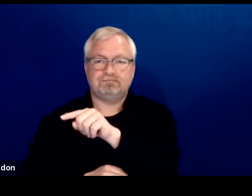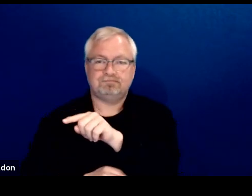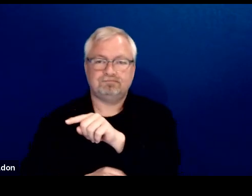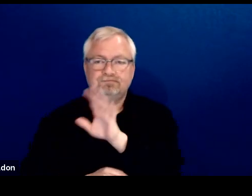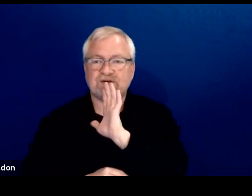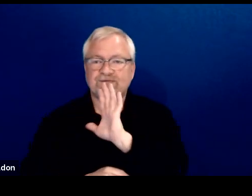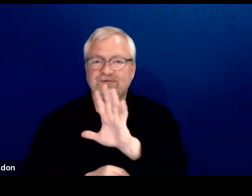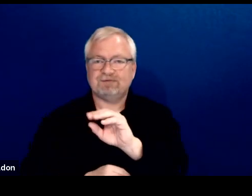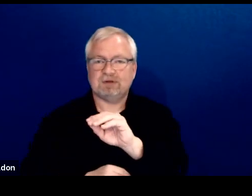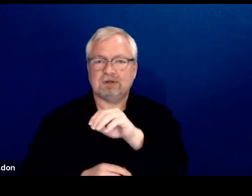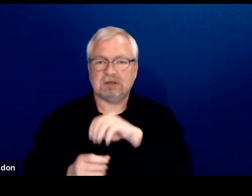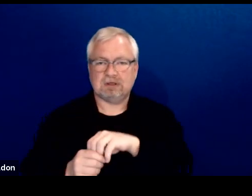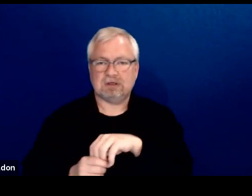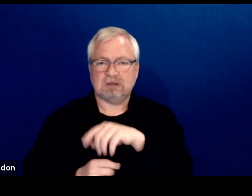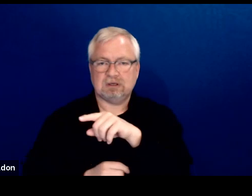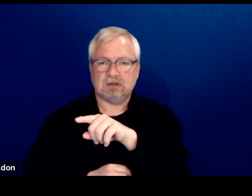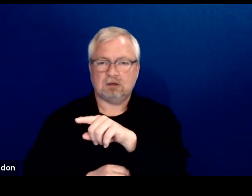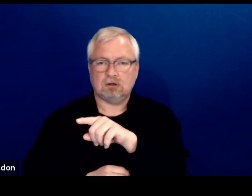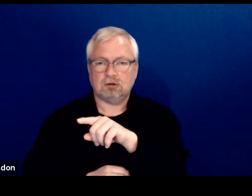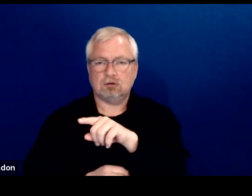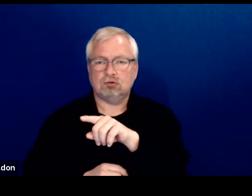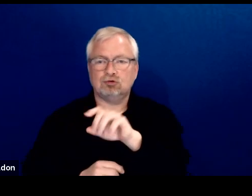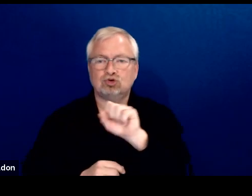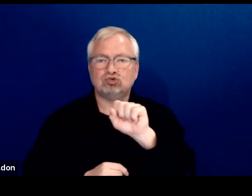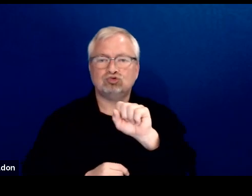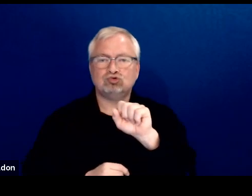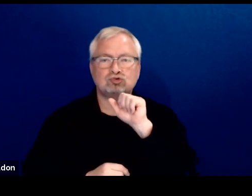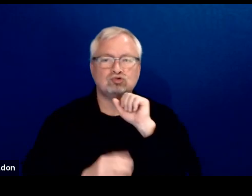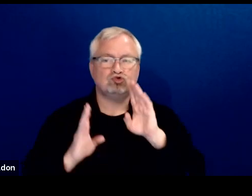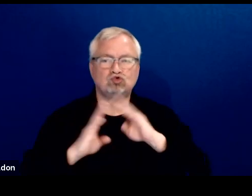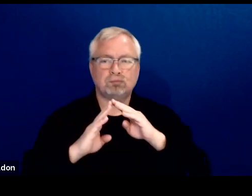want to just take a quick moment to